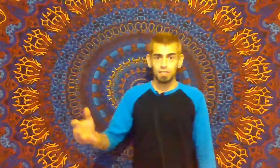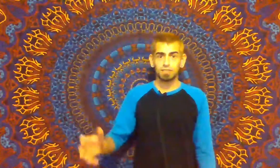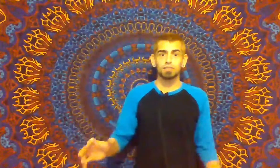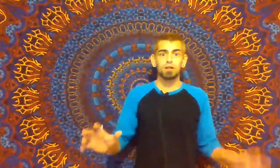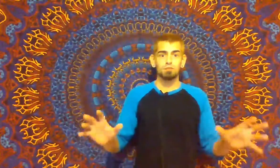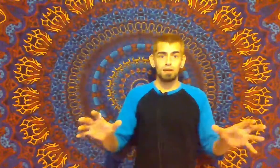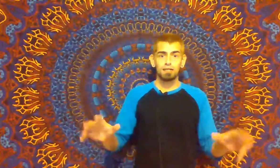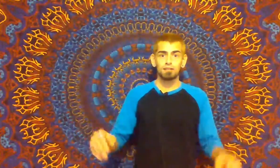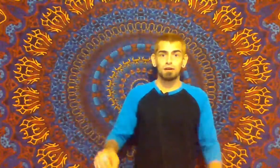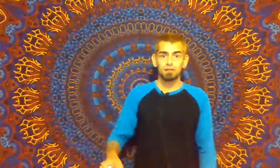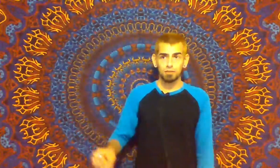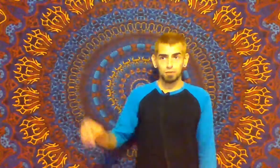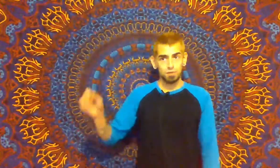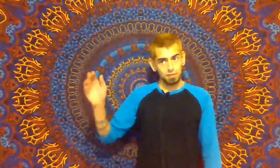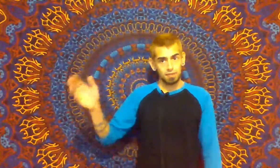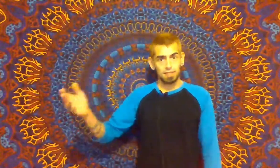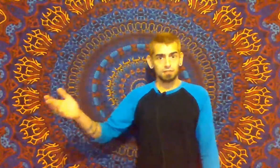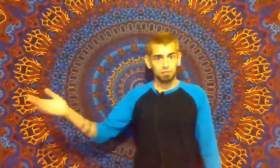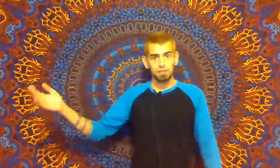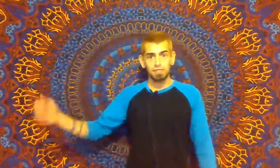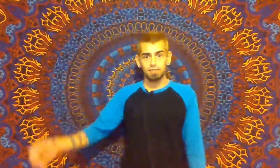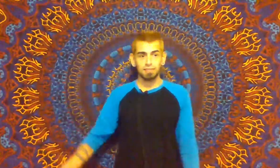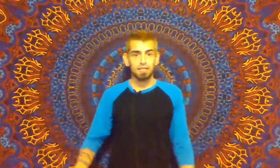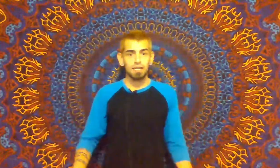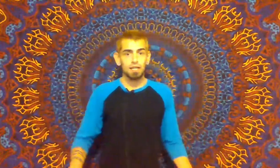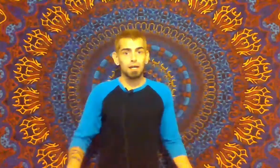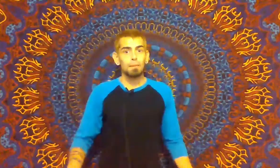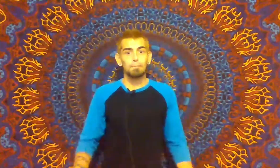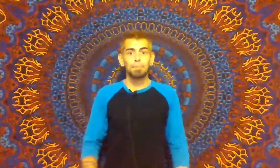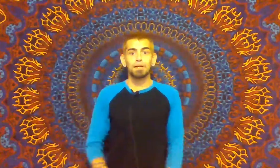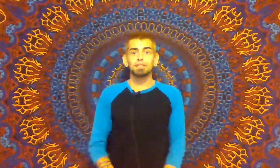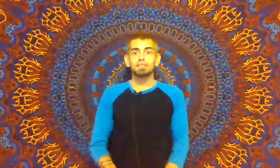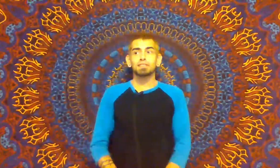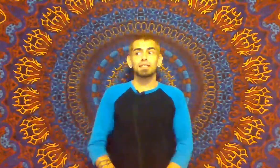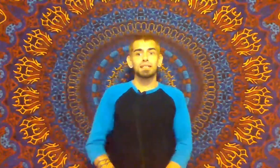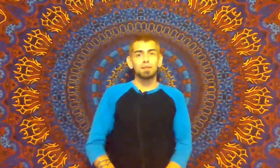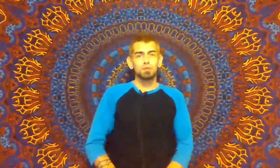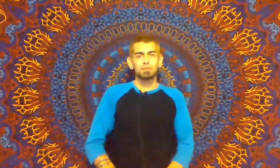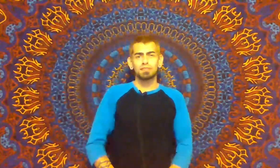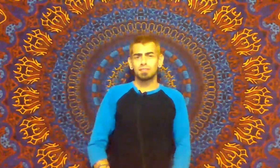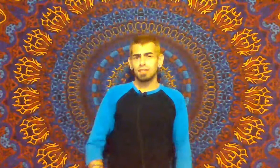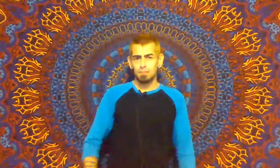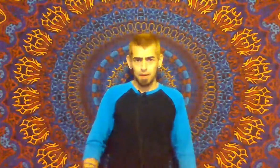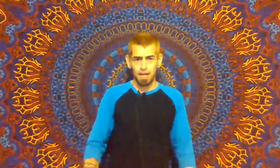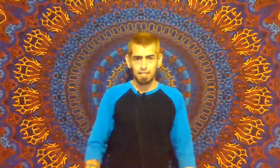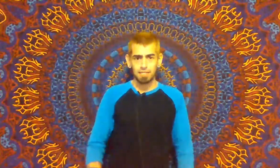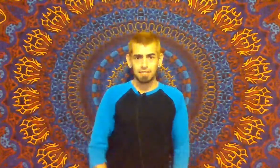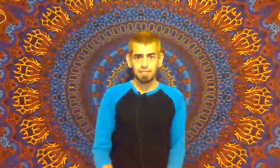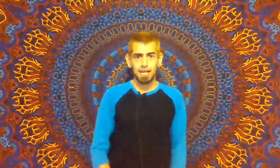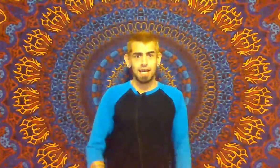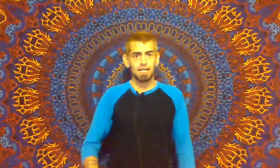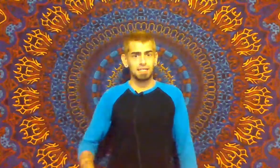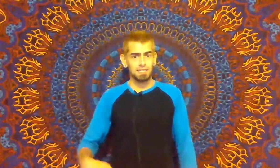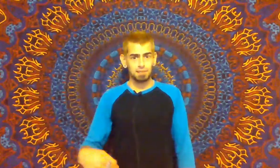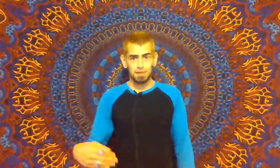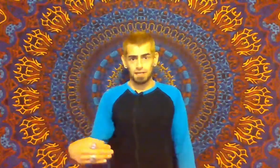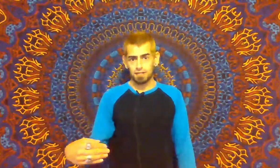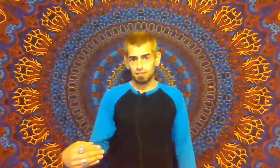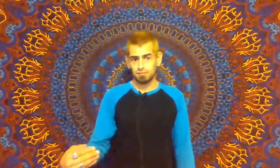machines called mecha loggers would cut down trees. But it was abandoned and it has been